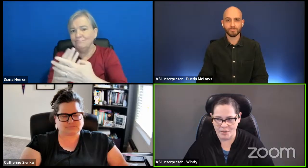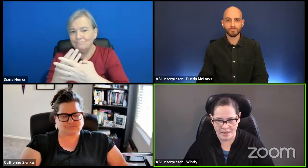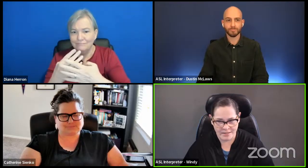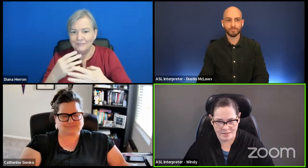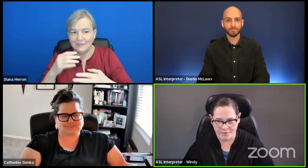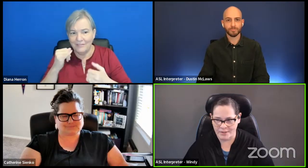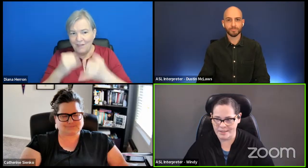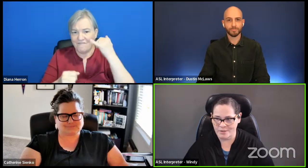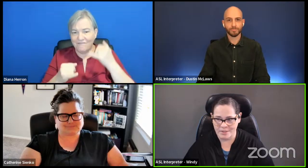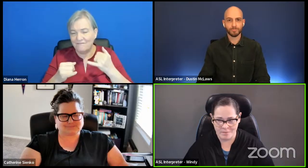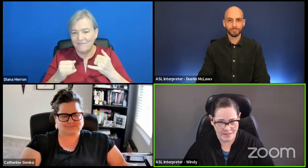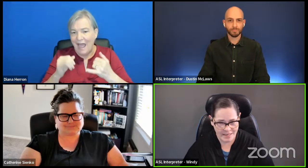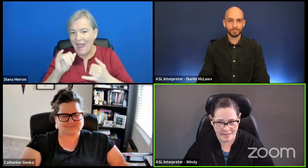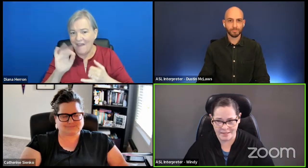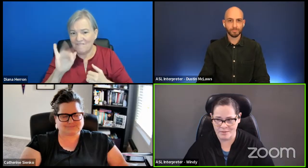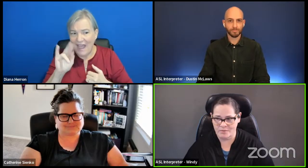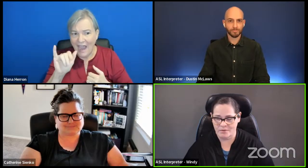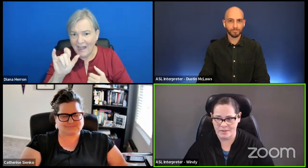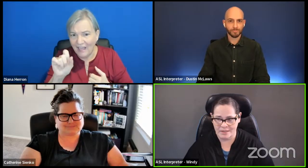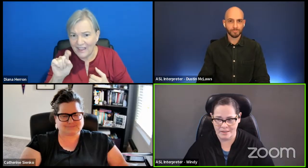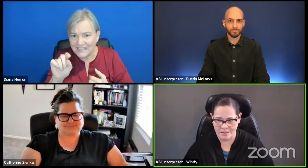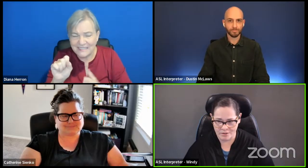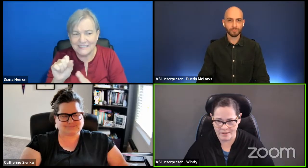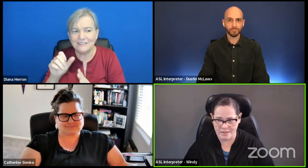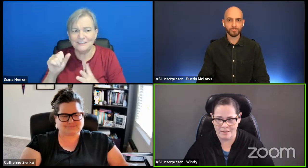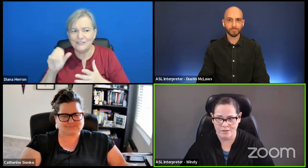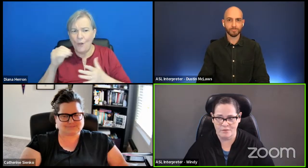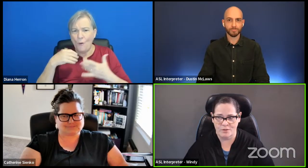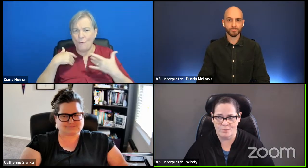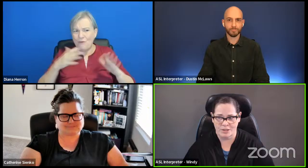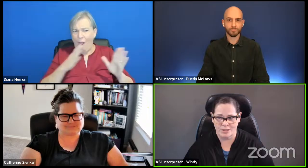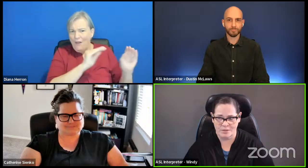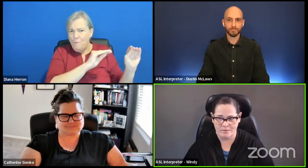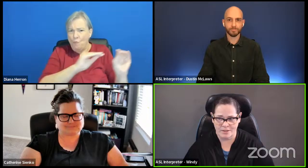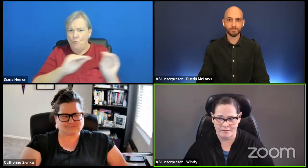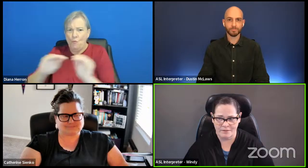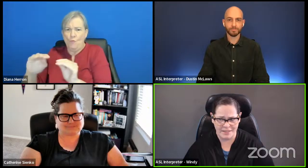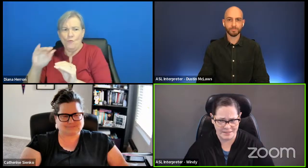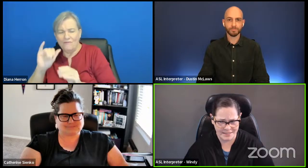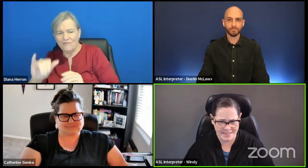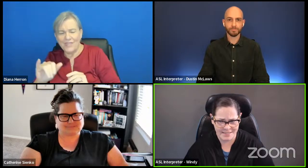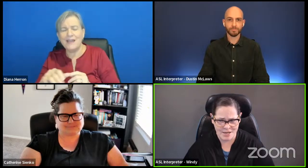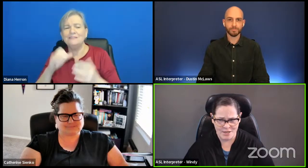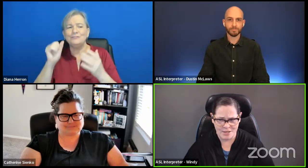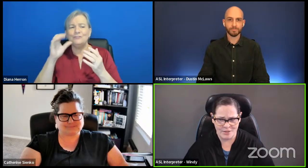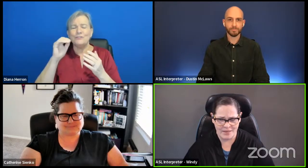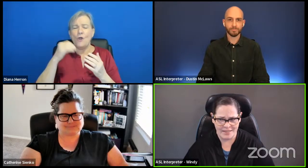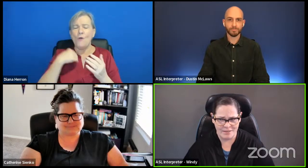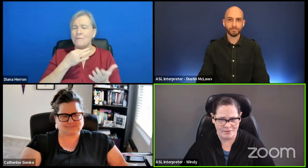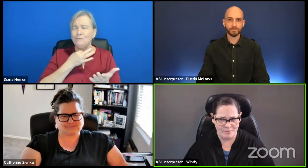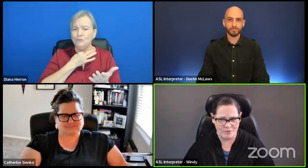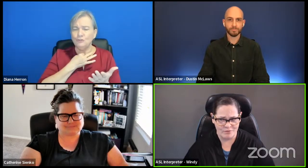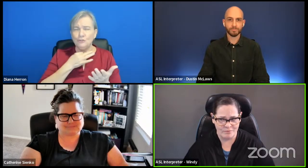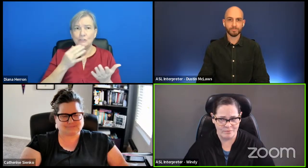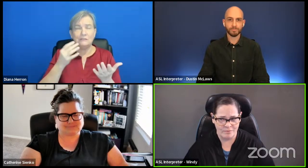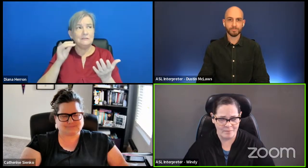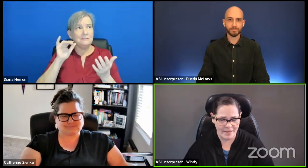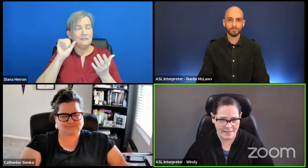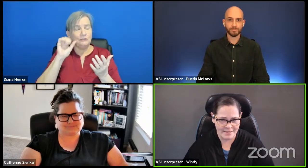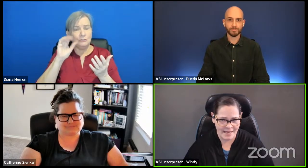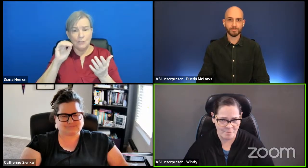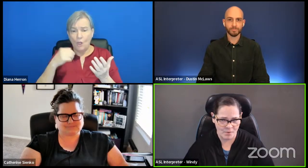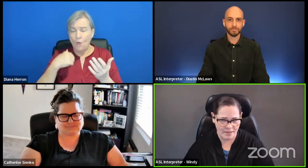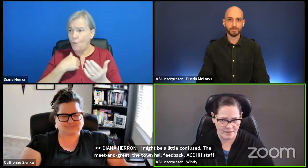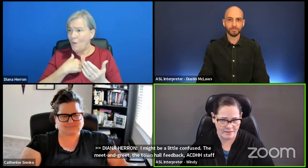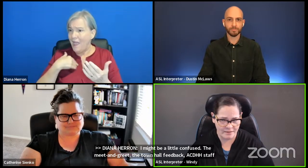already in the process. We've already screened candidates. We've already got interviews questions. We've got finalists. So I think we've moved